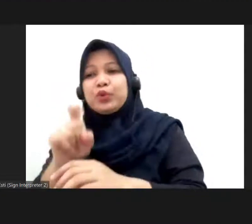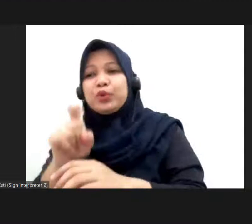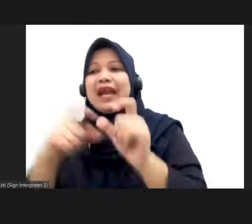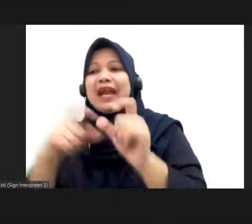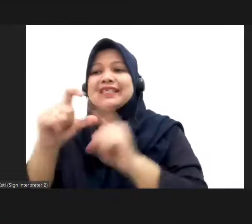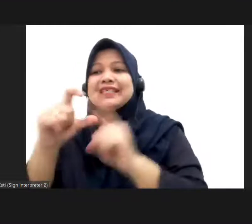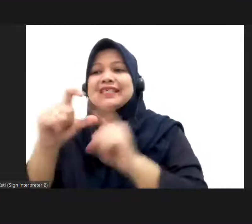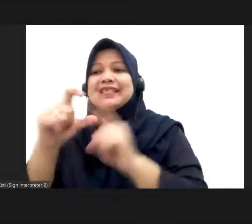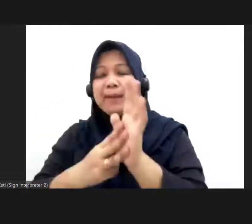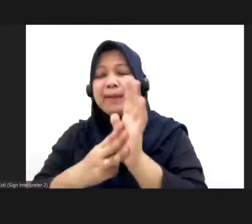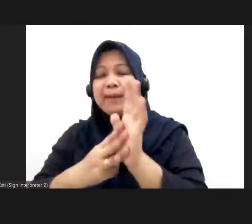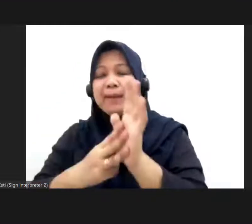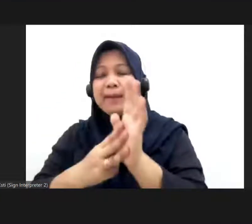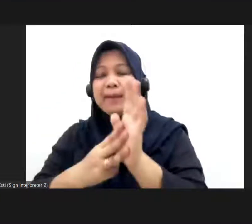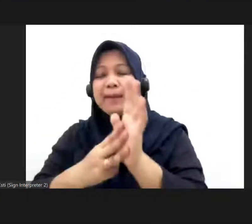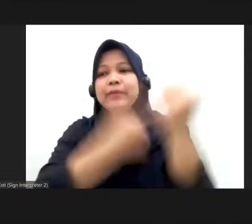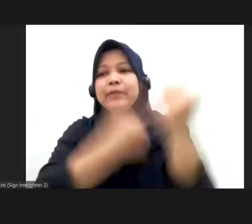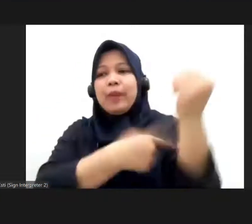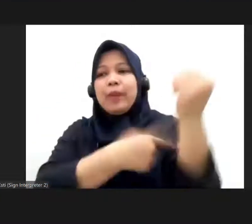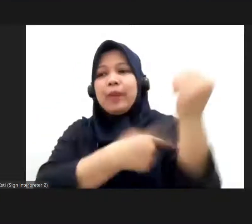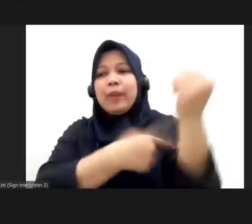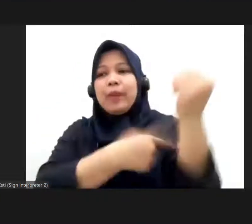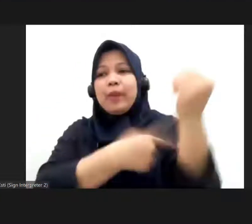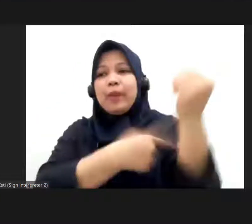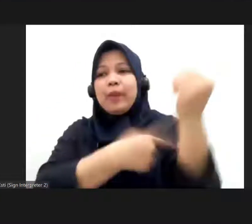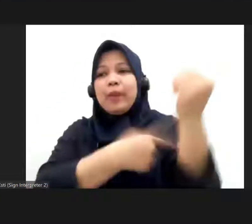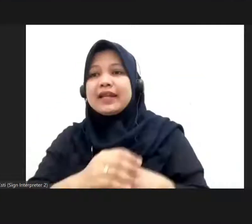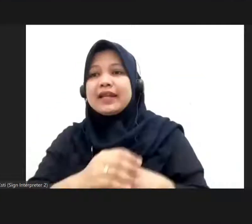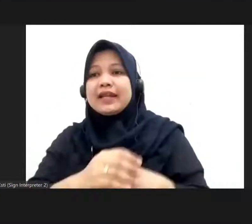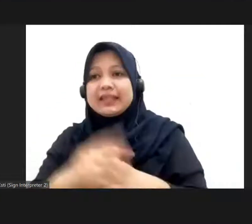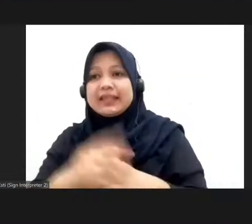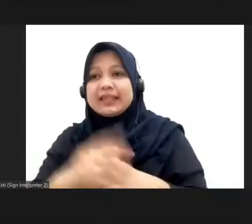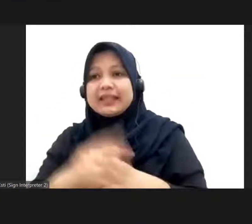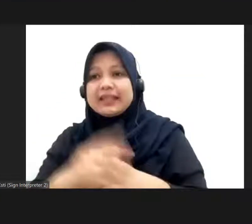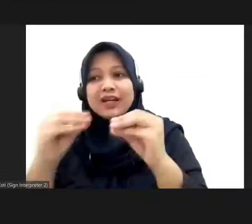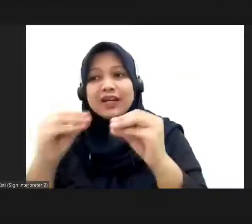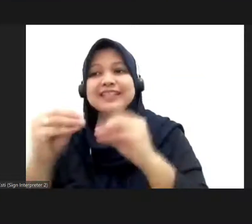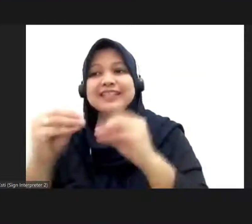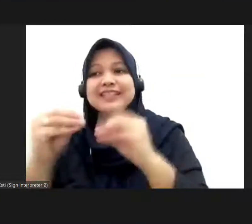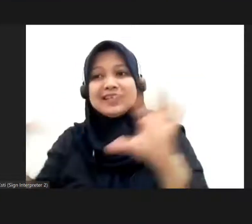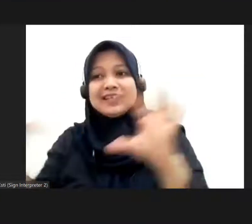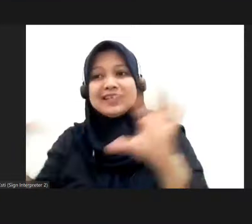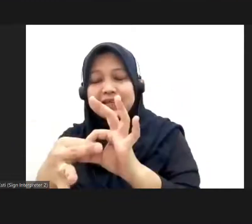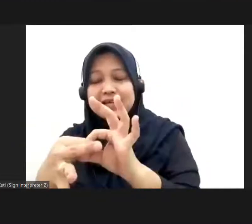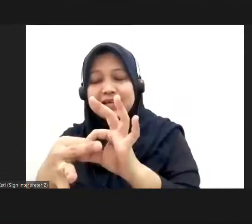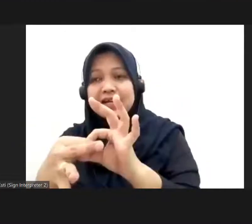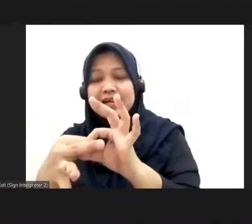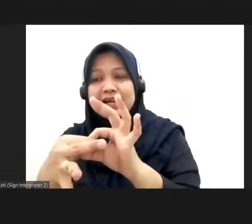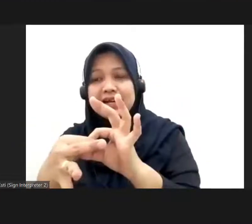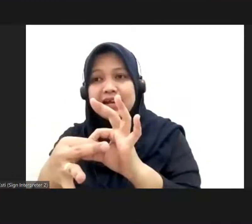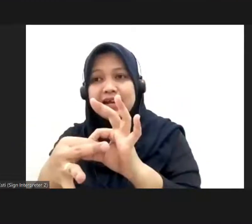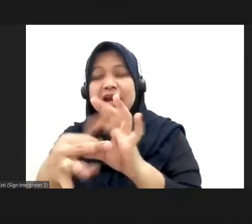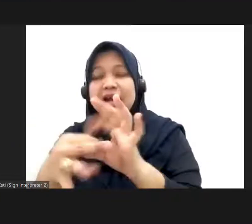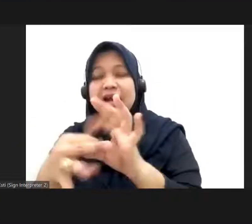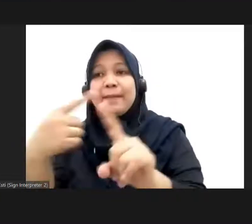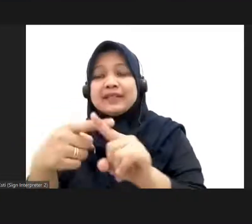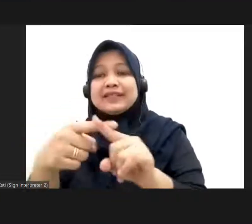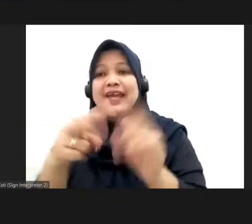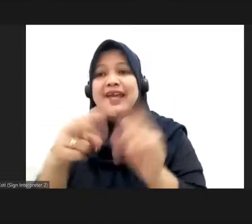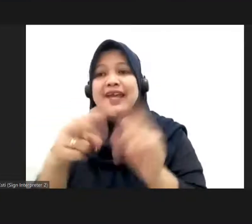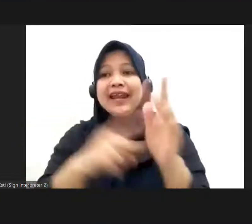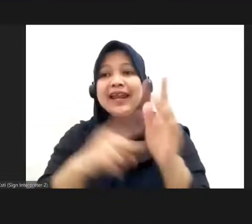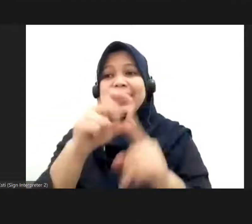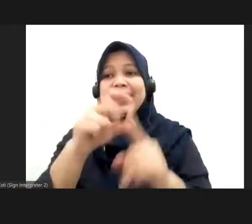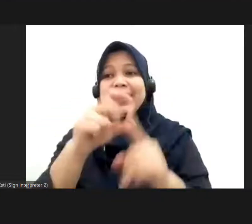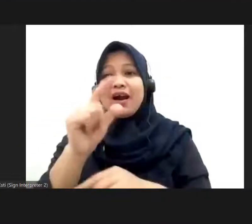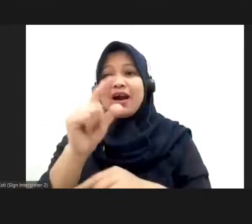yeah, you coordinate with your partners. Also, for like what we have in DRR Net, we